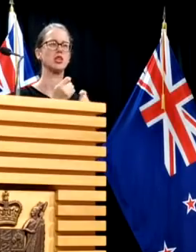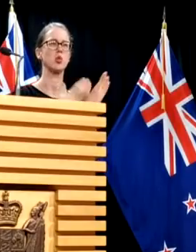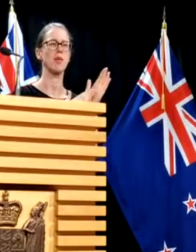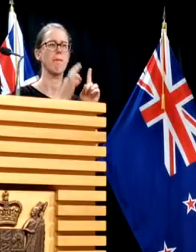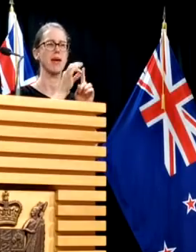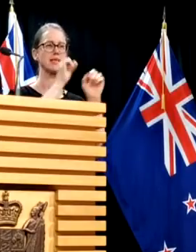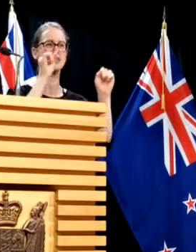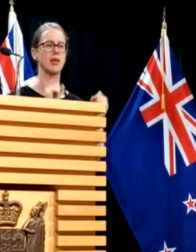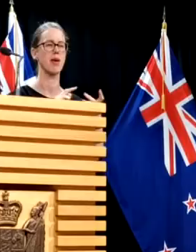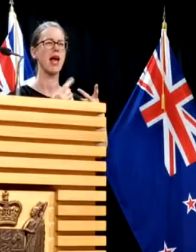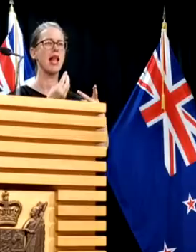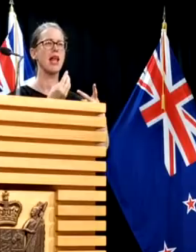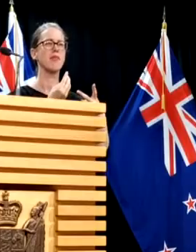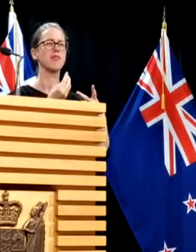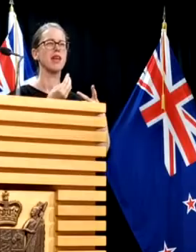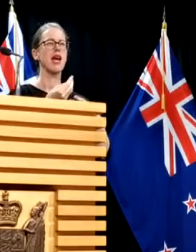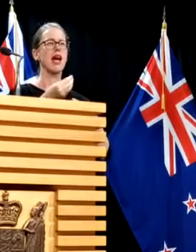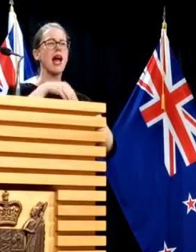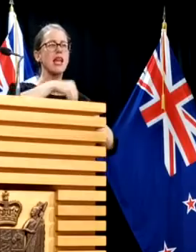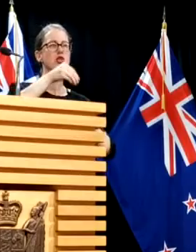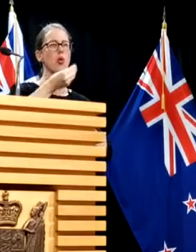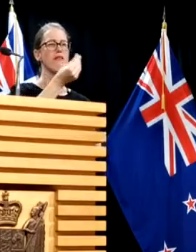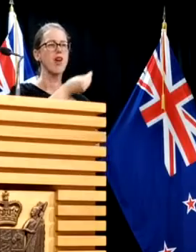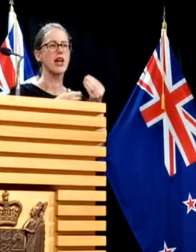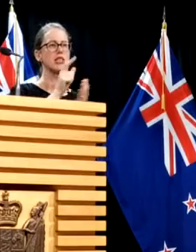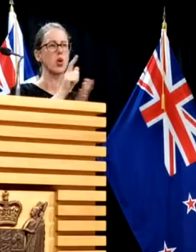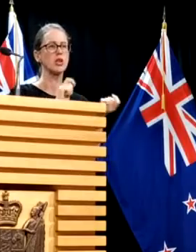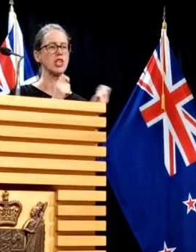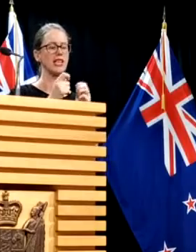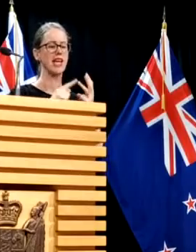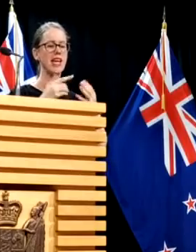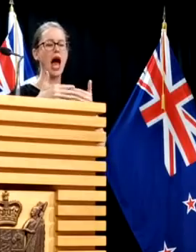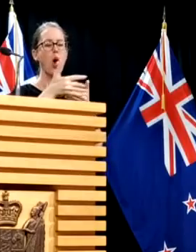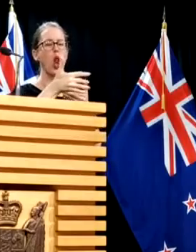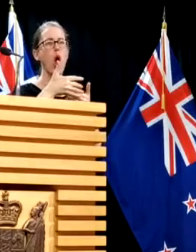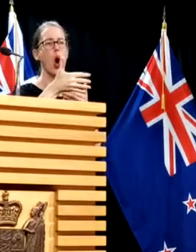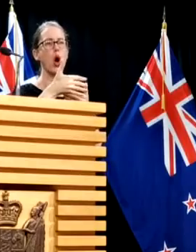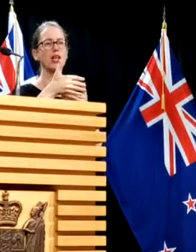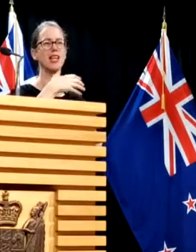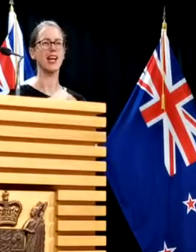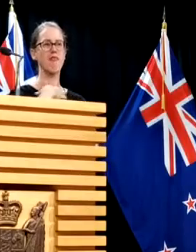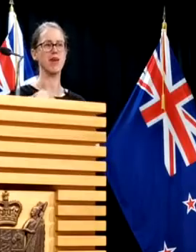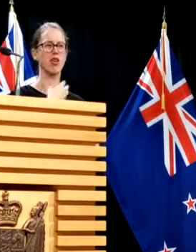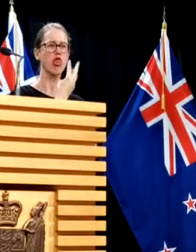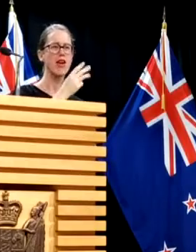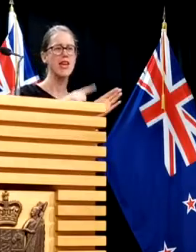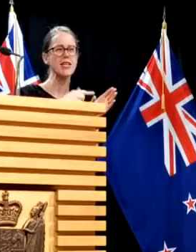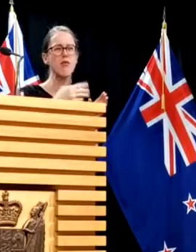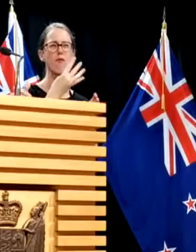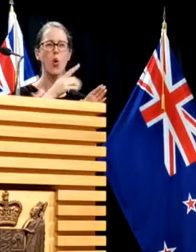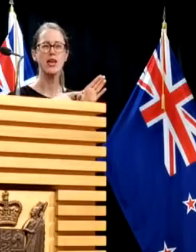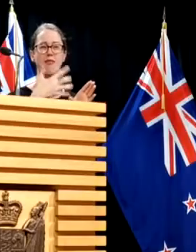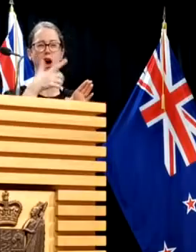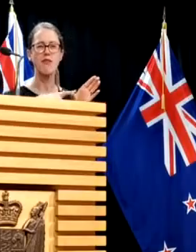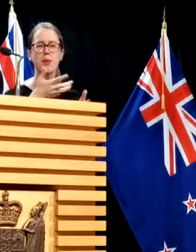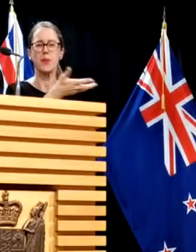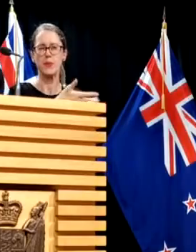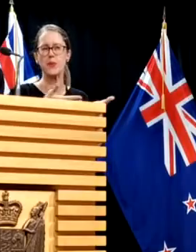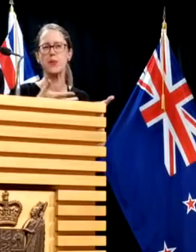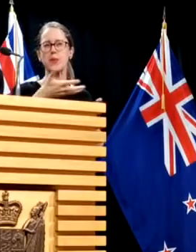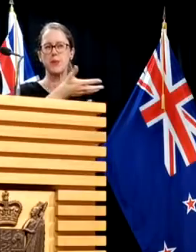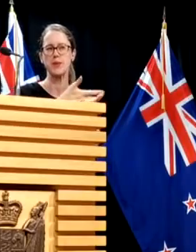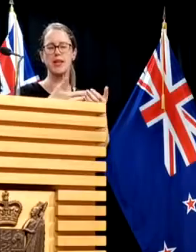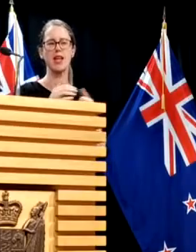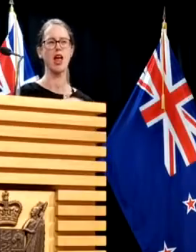changes to electoral finance law, and the length of the parliamentary term. These are issues that came up in the lead-up to and during